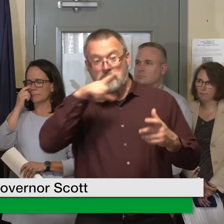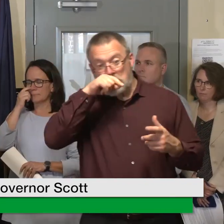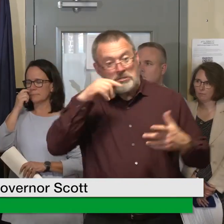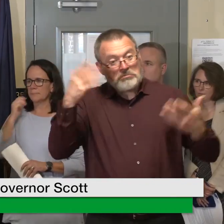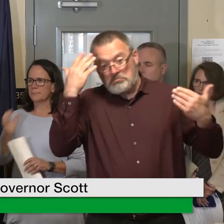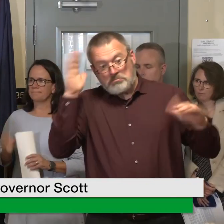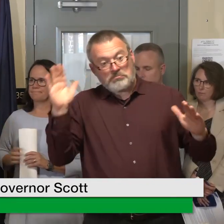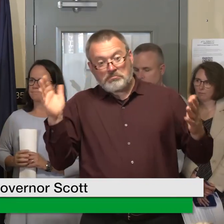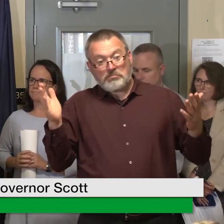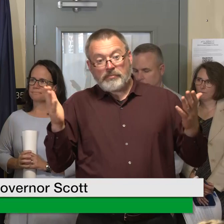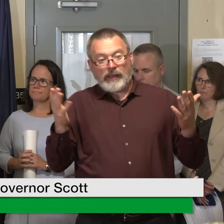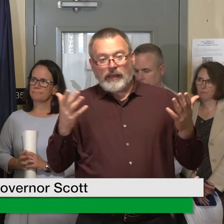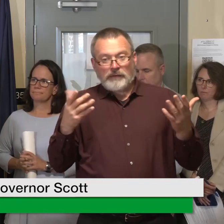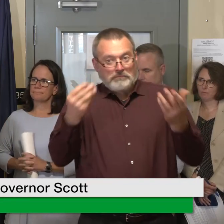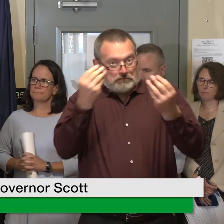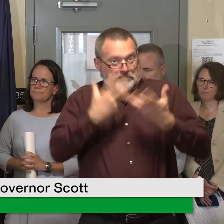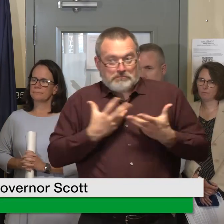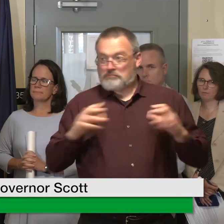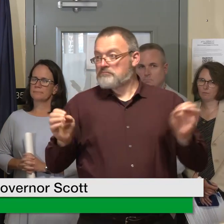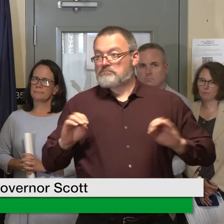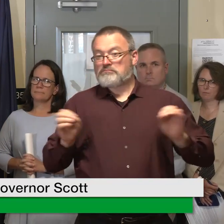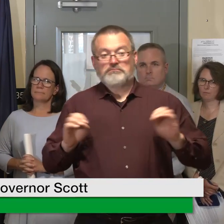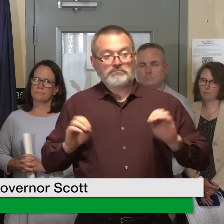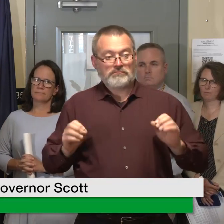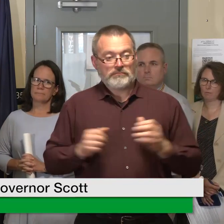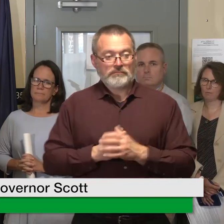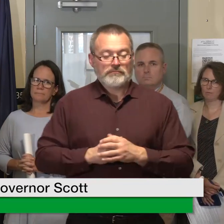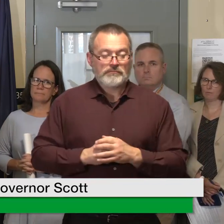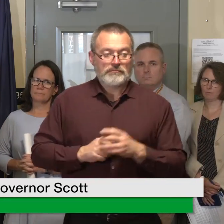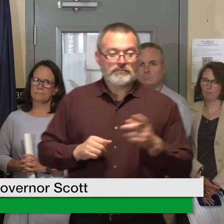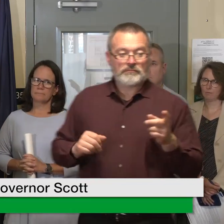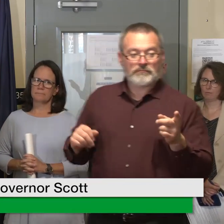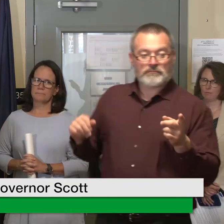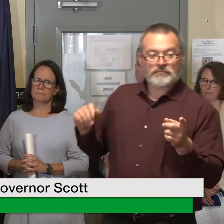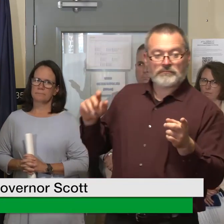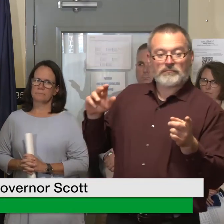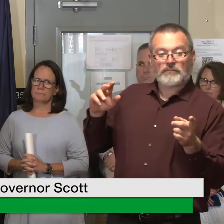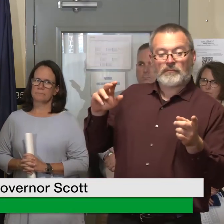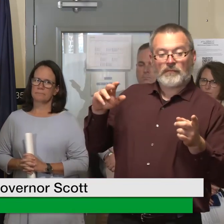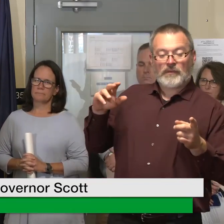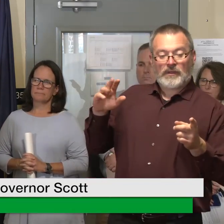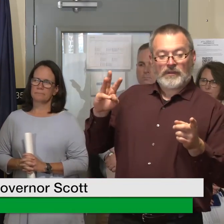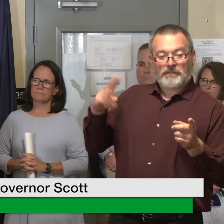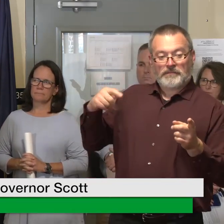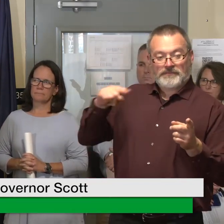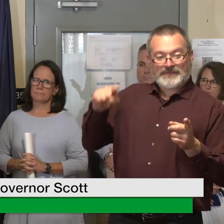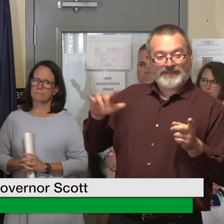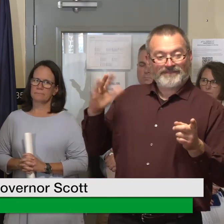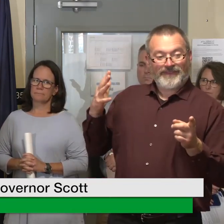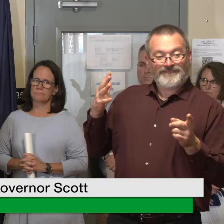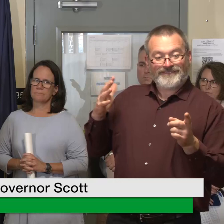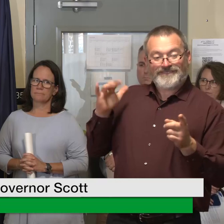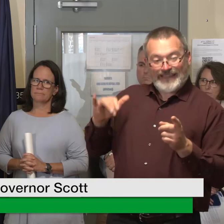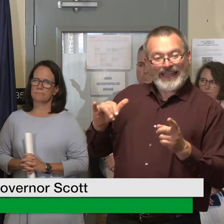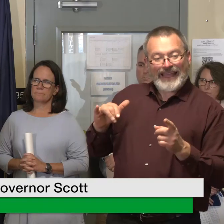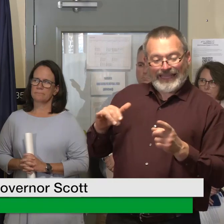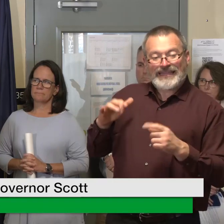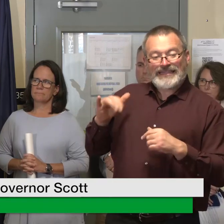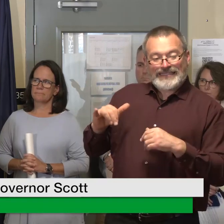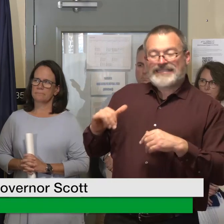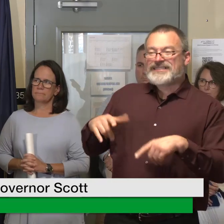but we have not heard of any at this time. What about timing for soil contamination testing? What's the timeline on